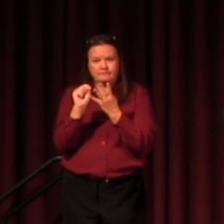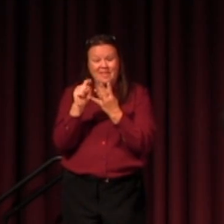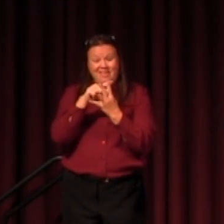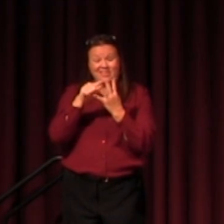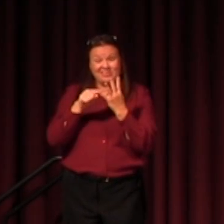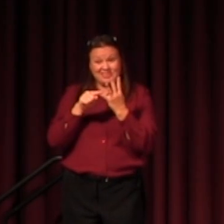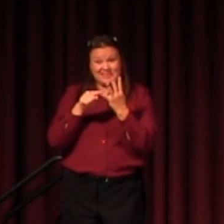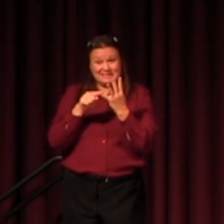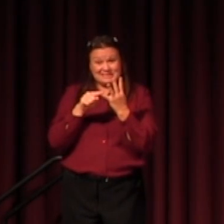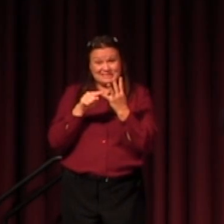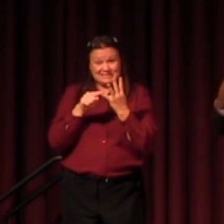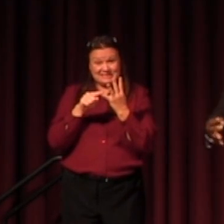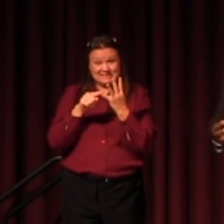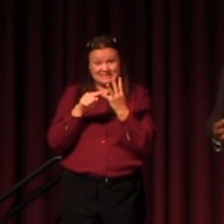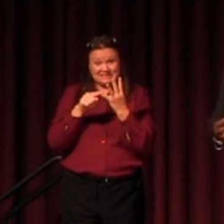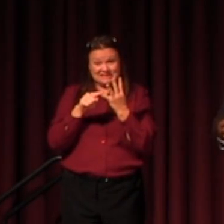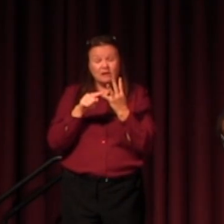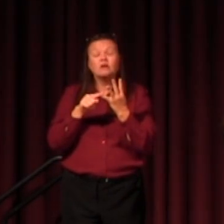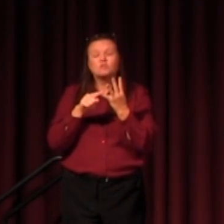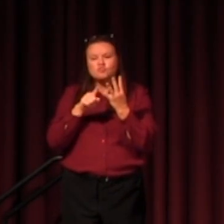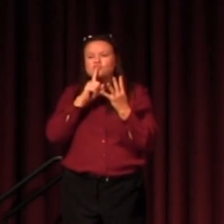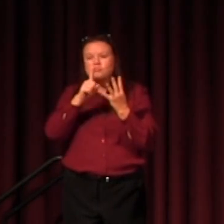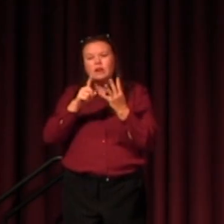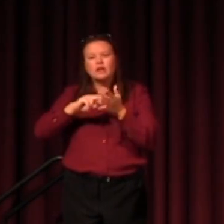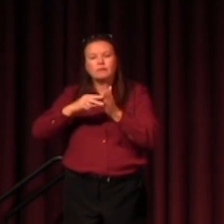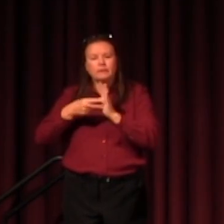This is a way to turn love into action.